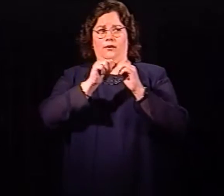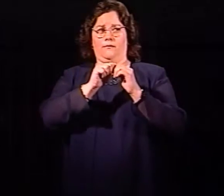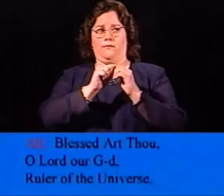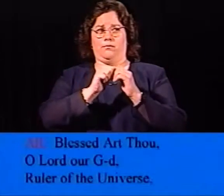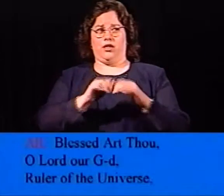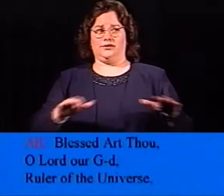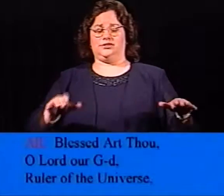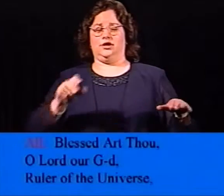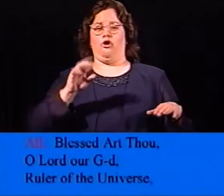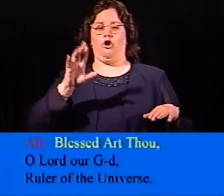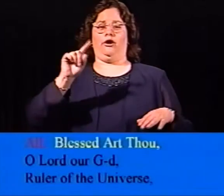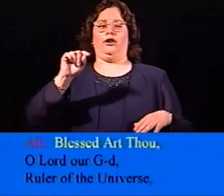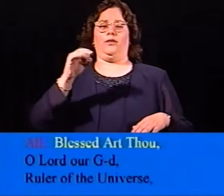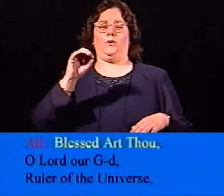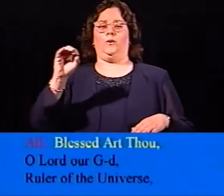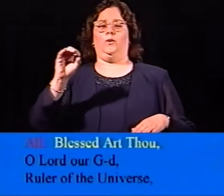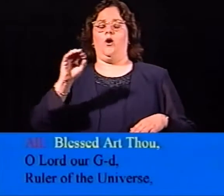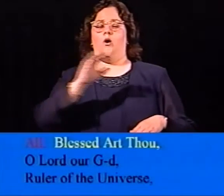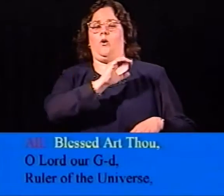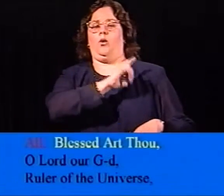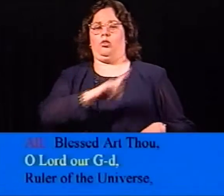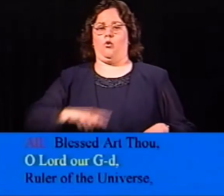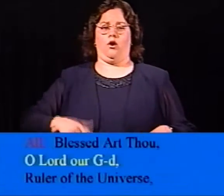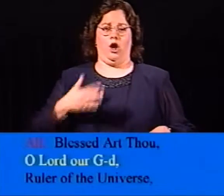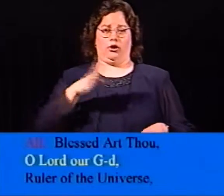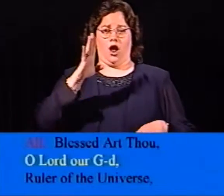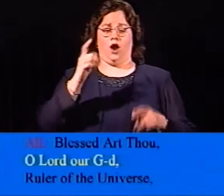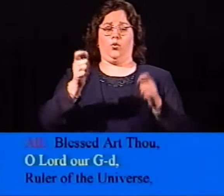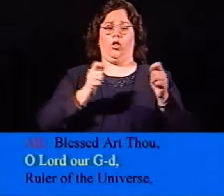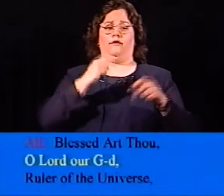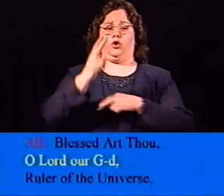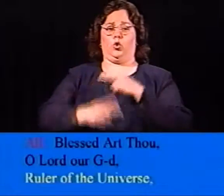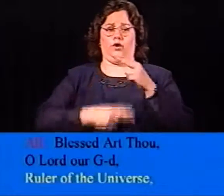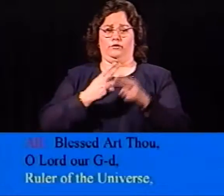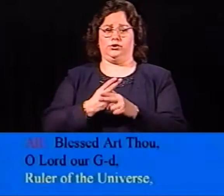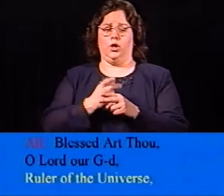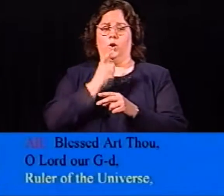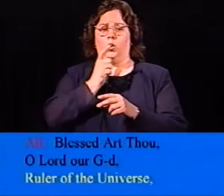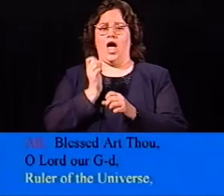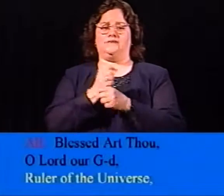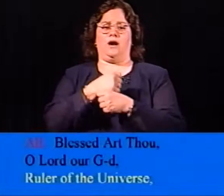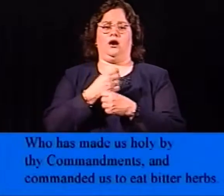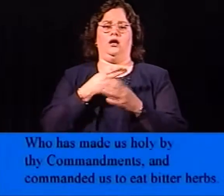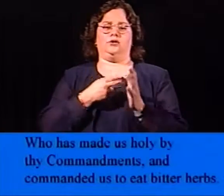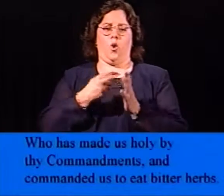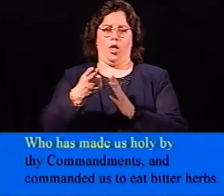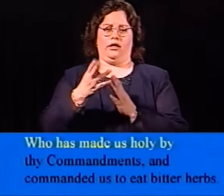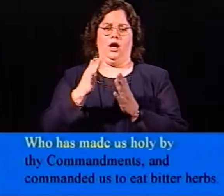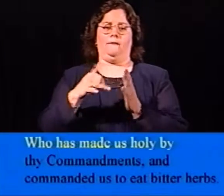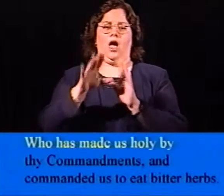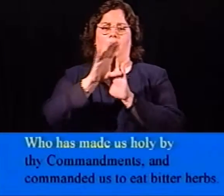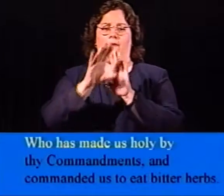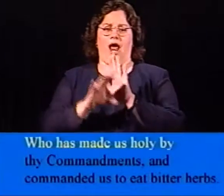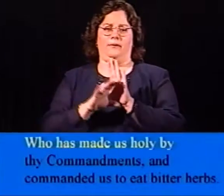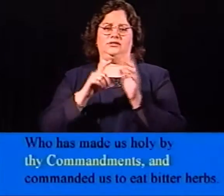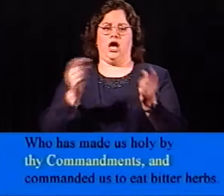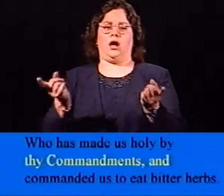Blessed art thou, O Lord, our God, ruler of the universe, who has made us holy by thy